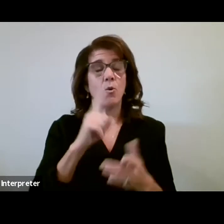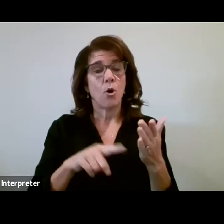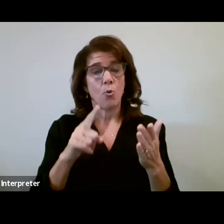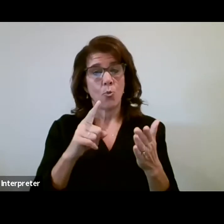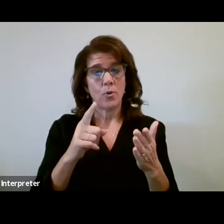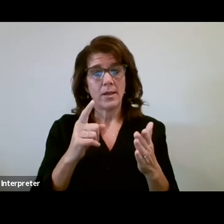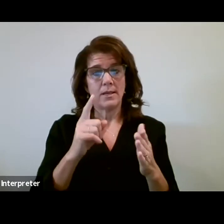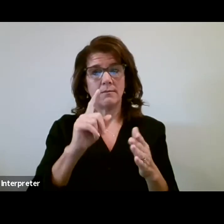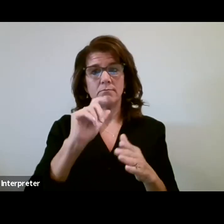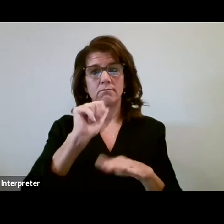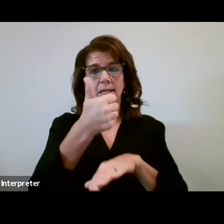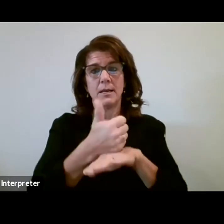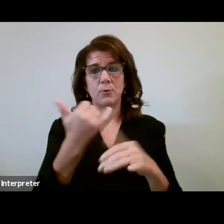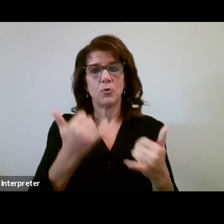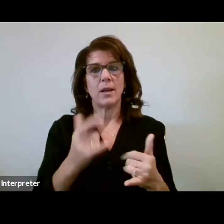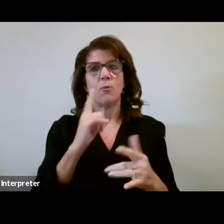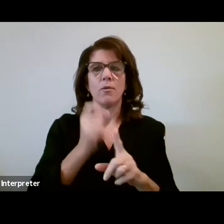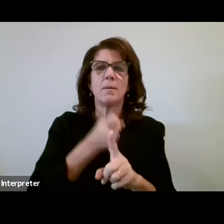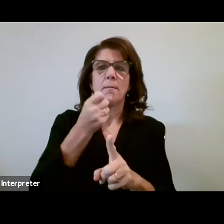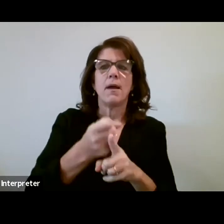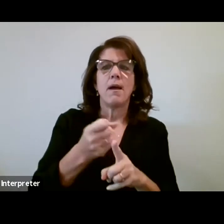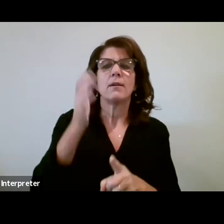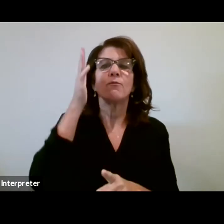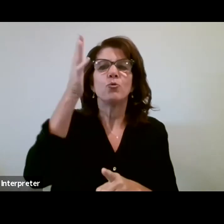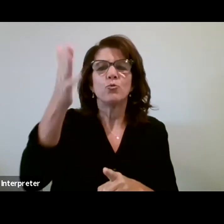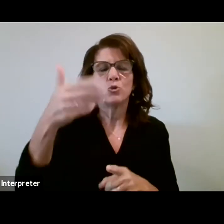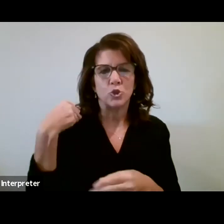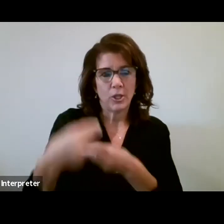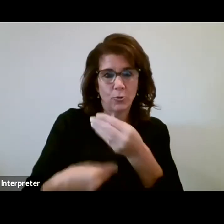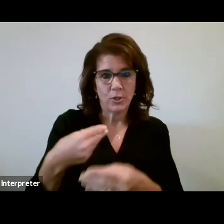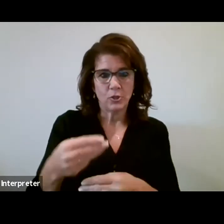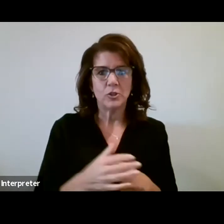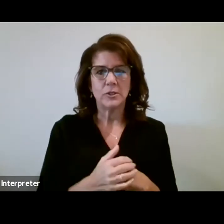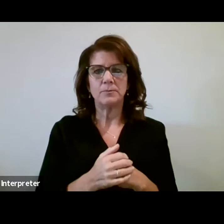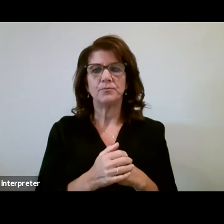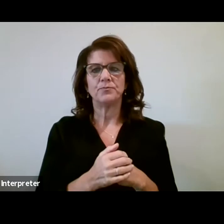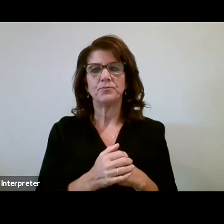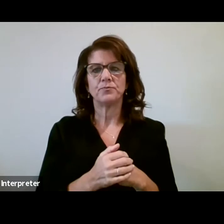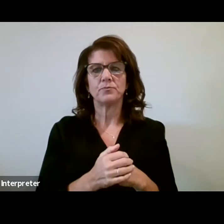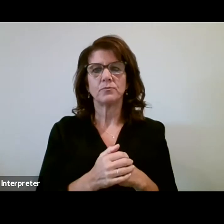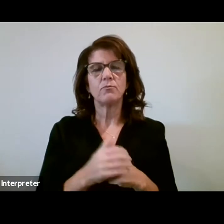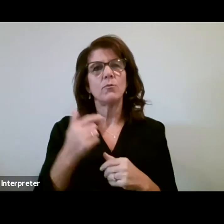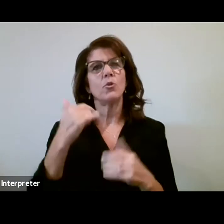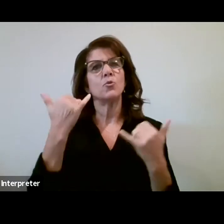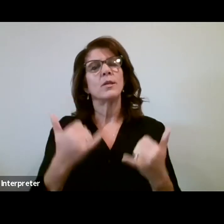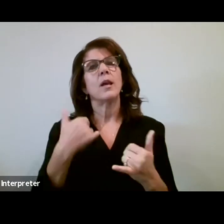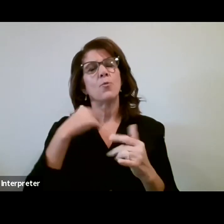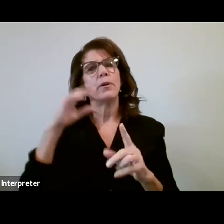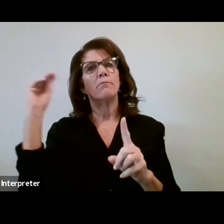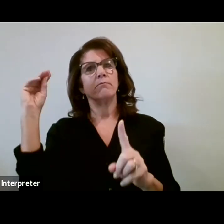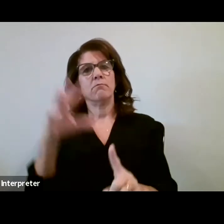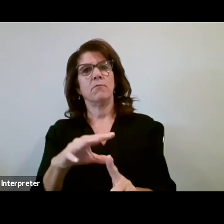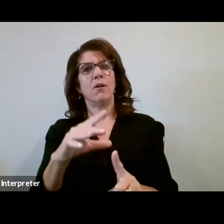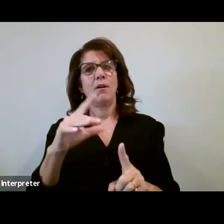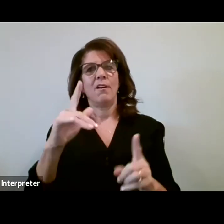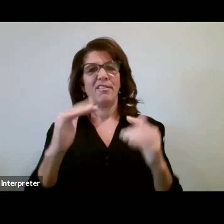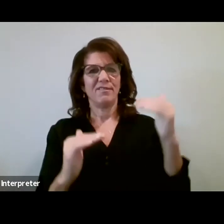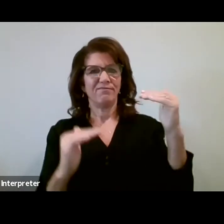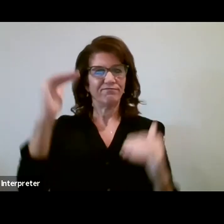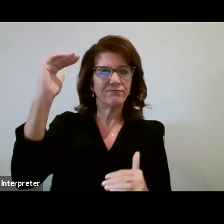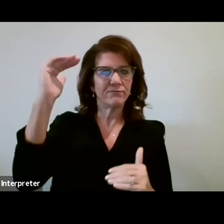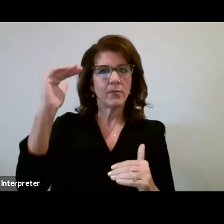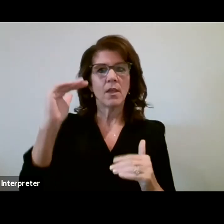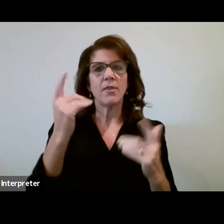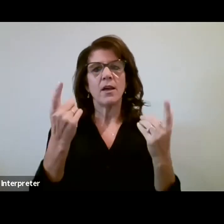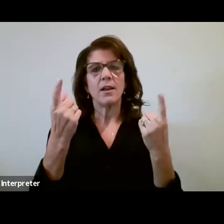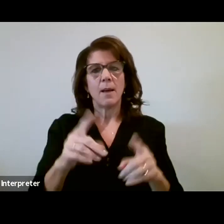has implications for future generations. In our discussion today, we shine a light on the inequities that exist within our